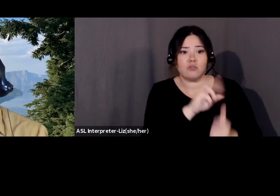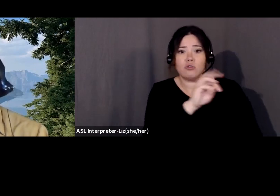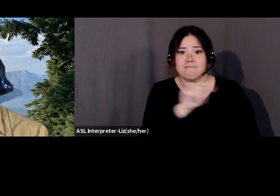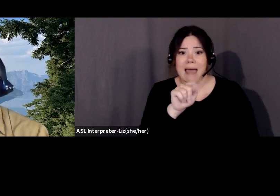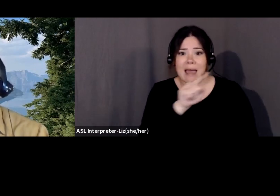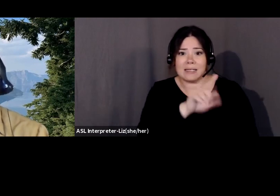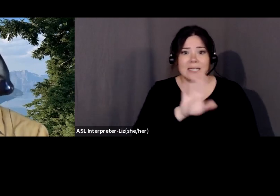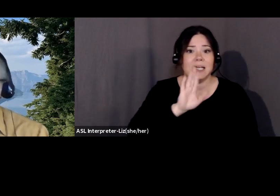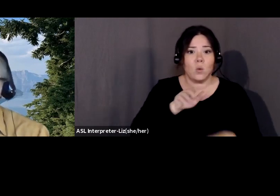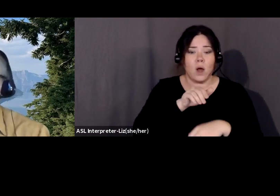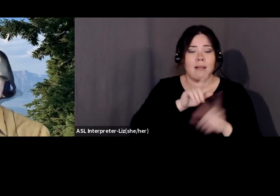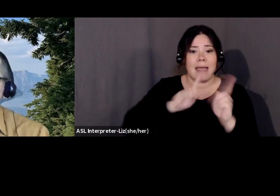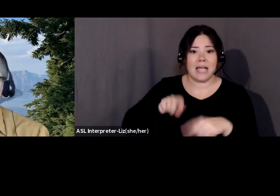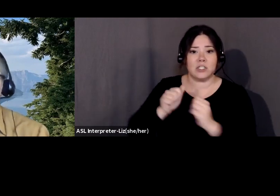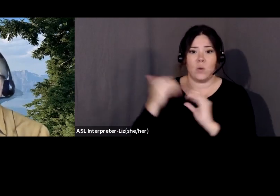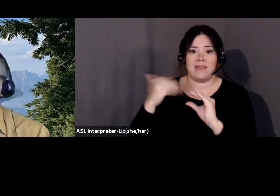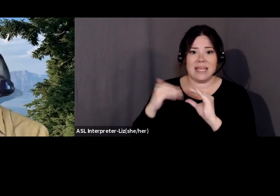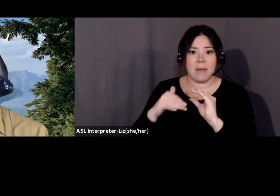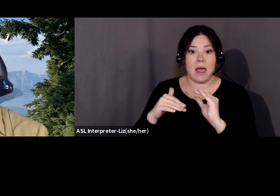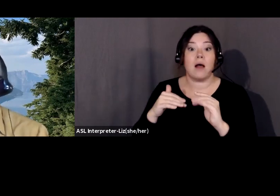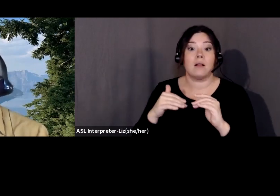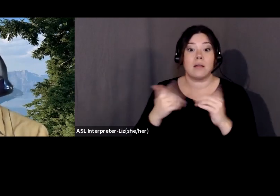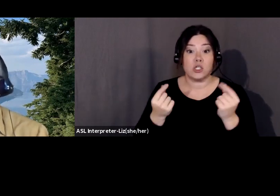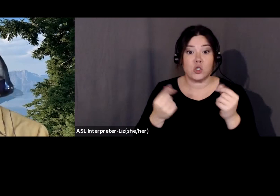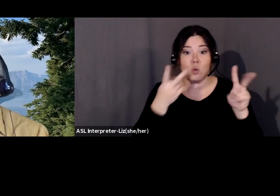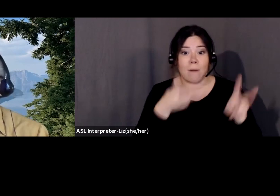via email, and then we'll post them on the website. But at